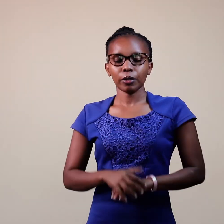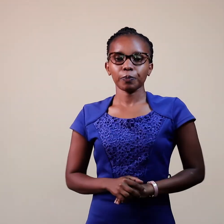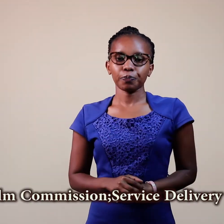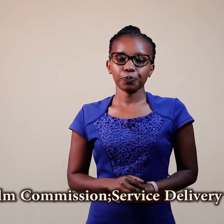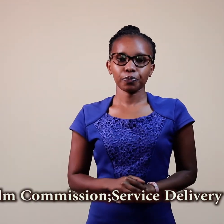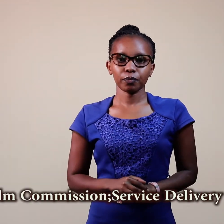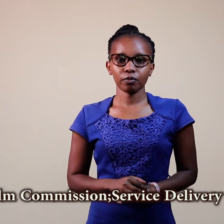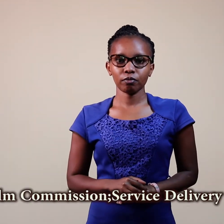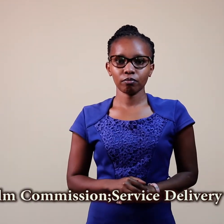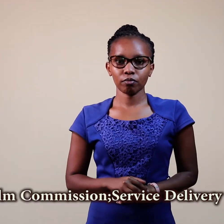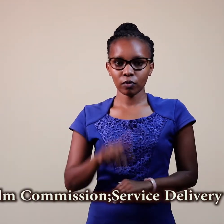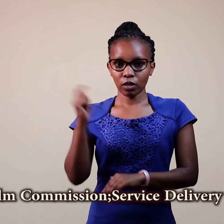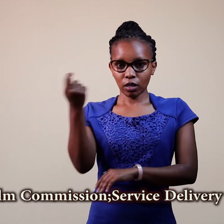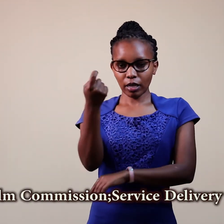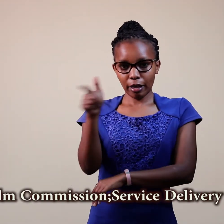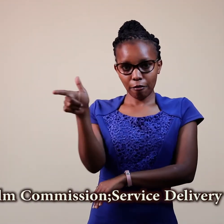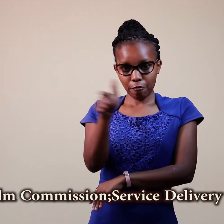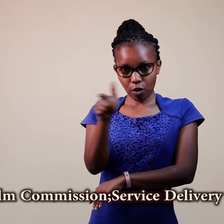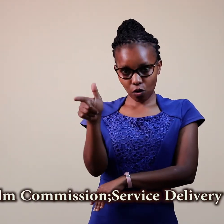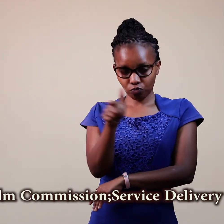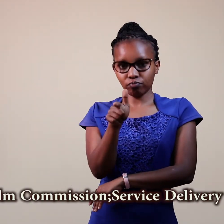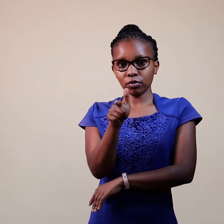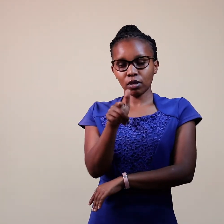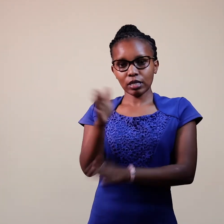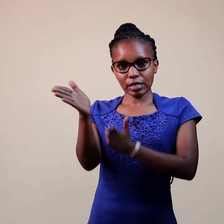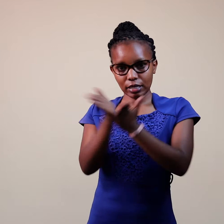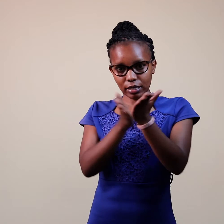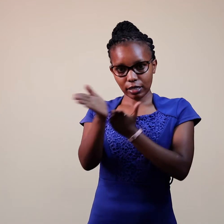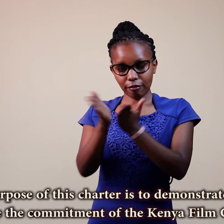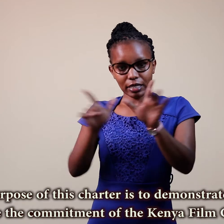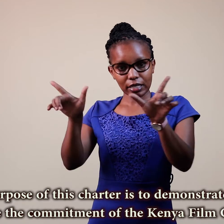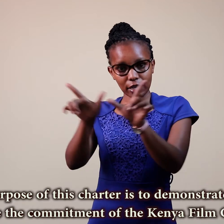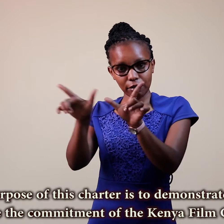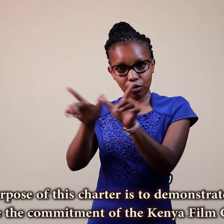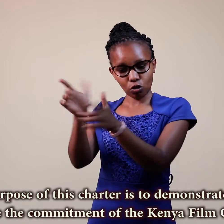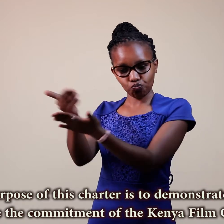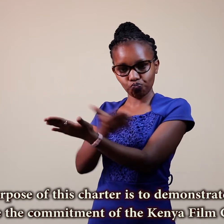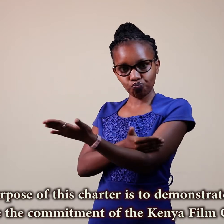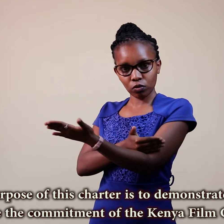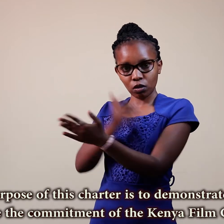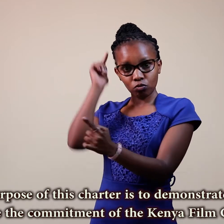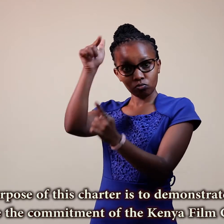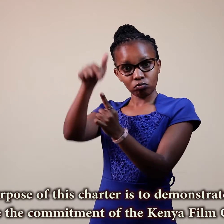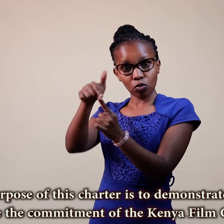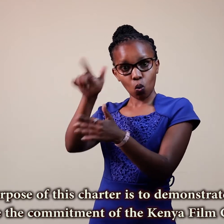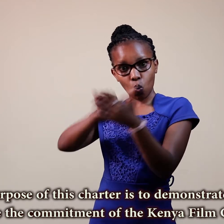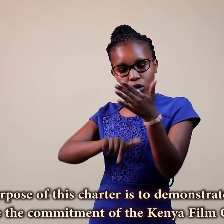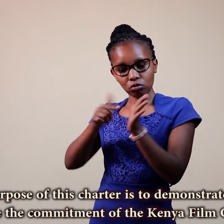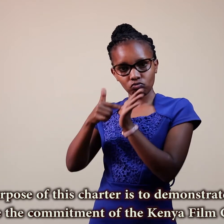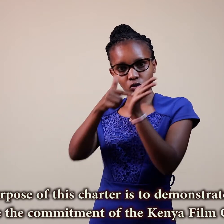Kenya Film Commission Service Delivery Charter. The purpose of this charter is to demonstrate and communicate